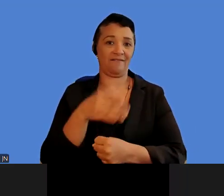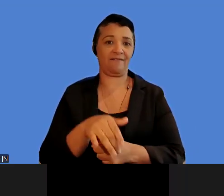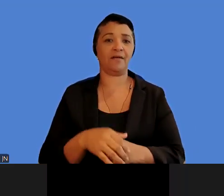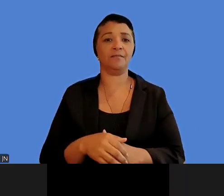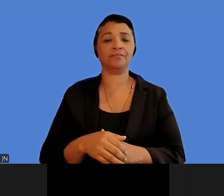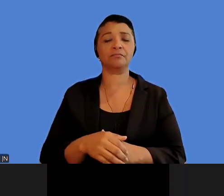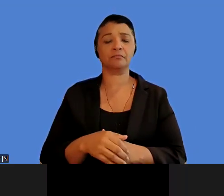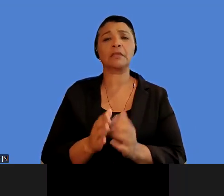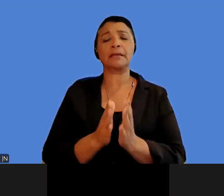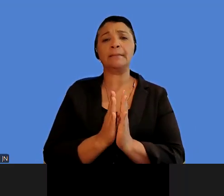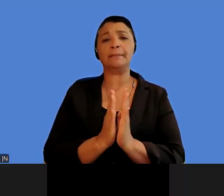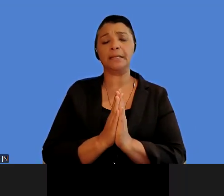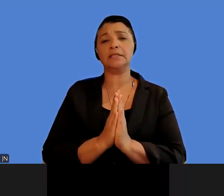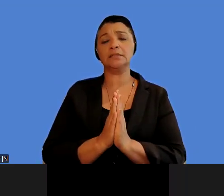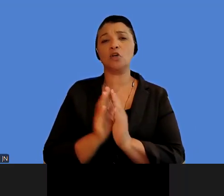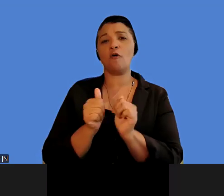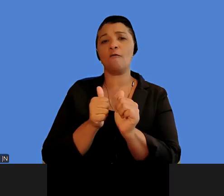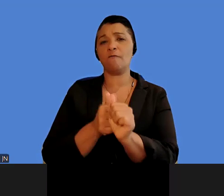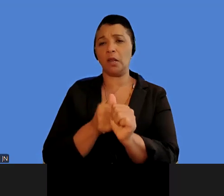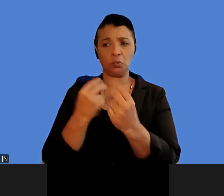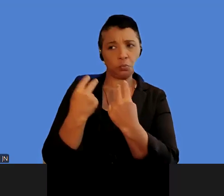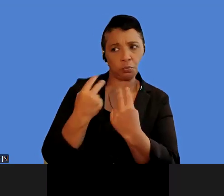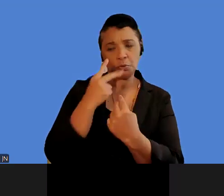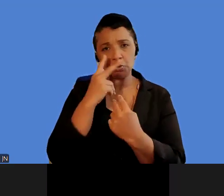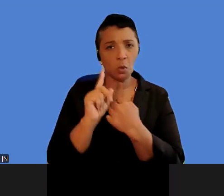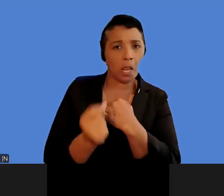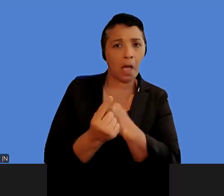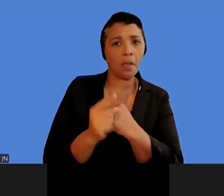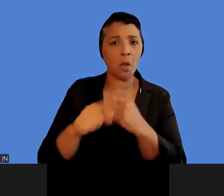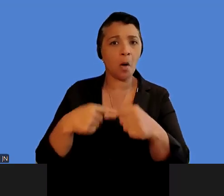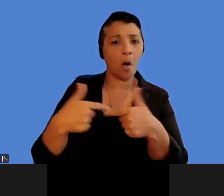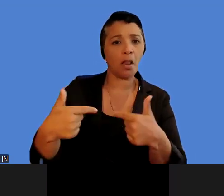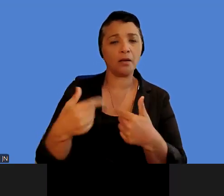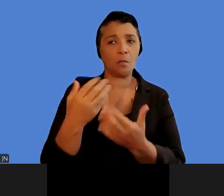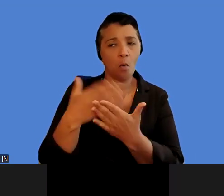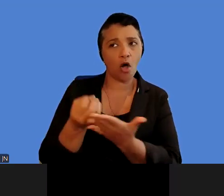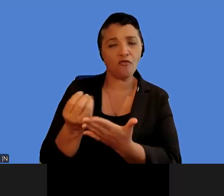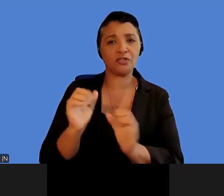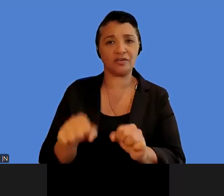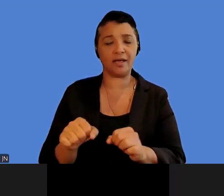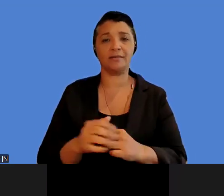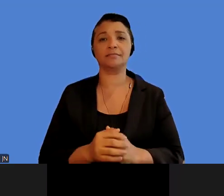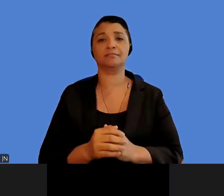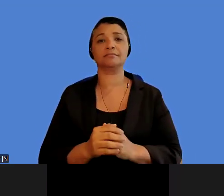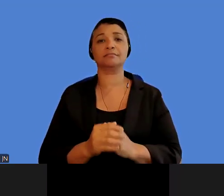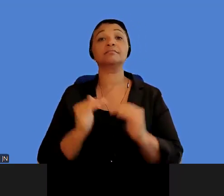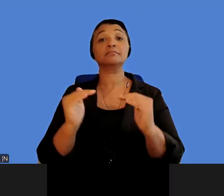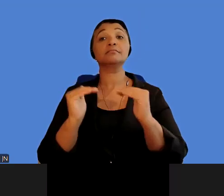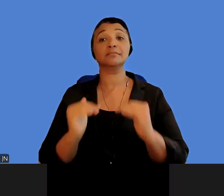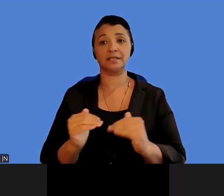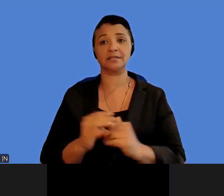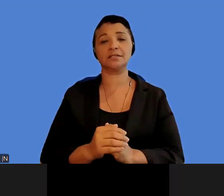do follow us closely for more information on that. So moving on to talk about the